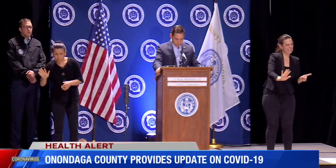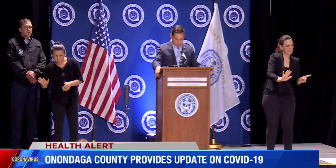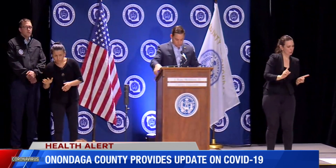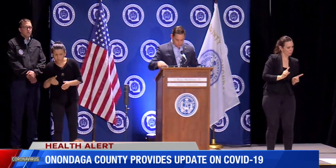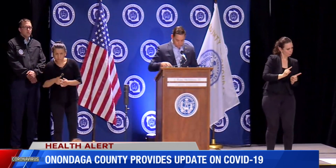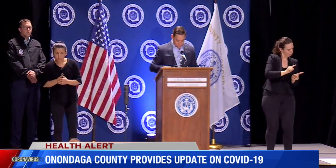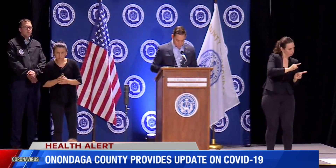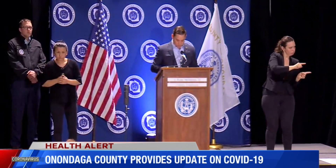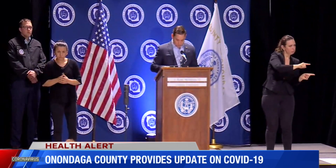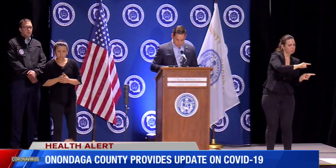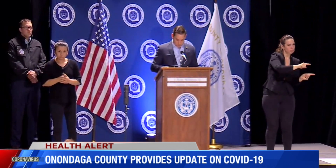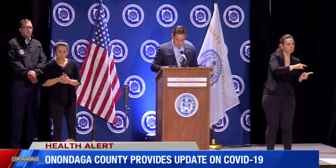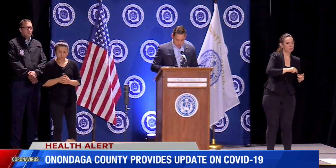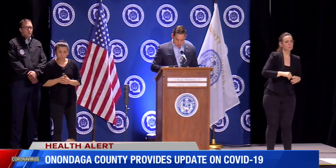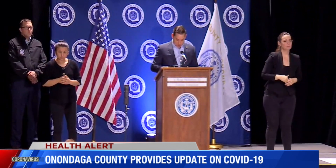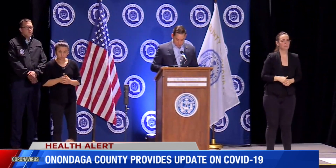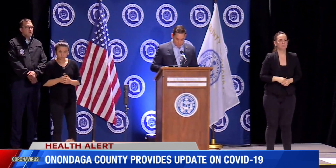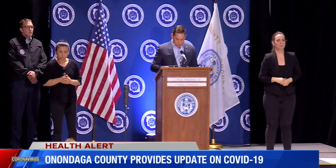curves.